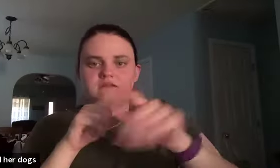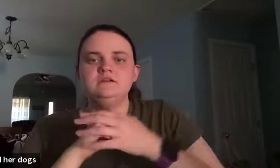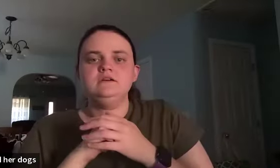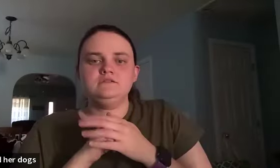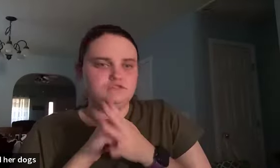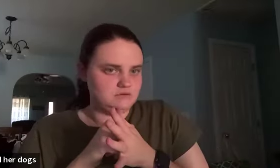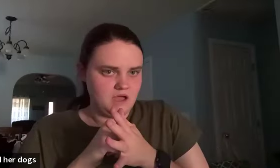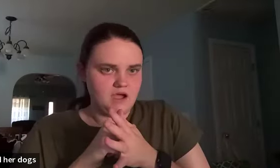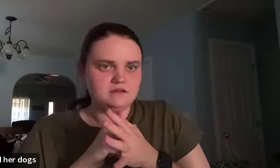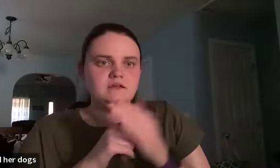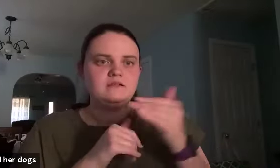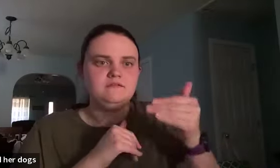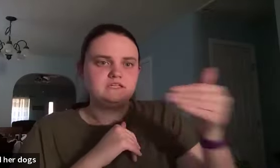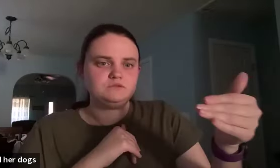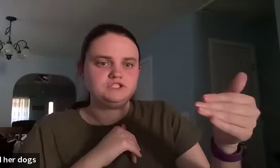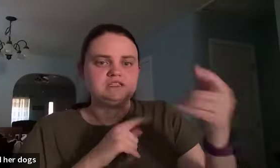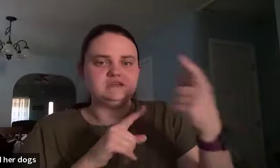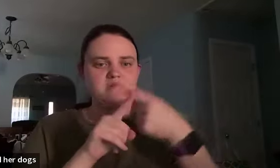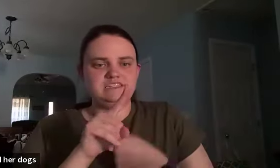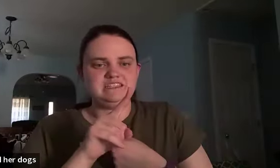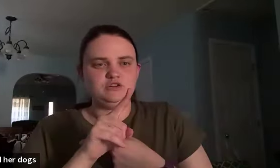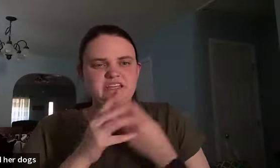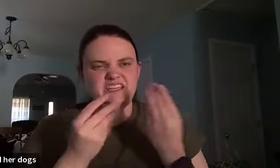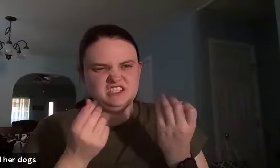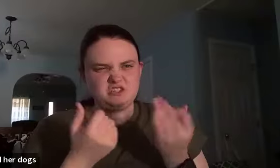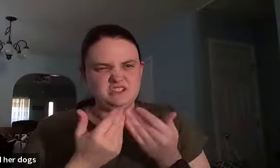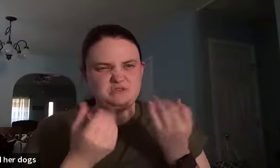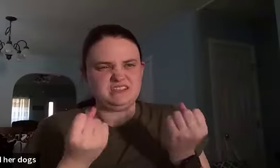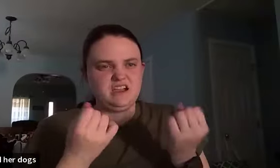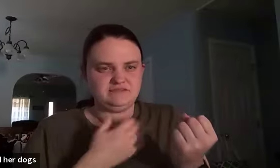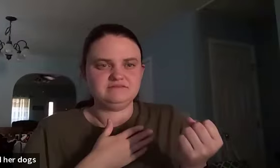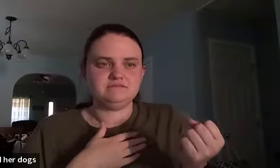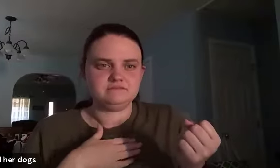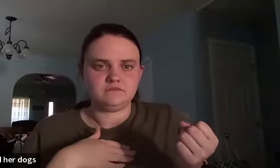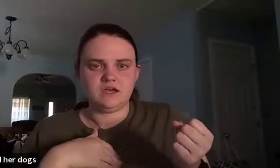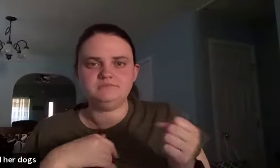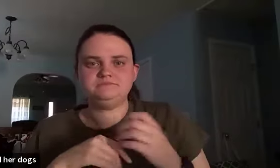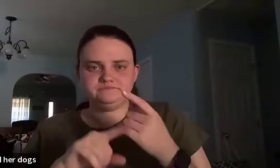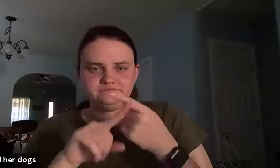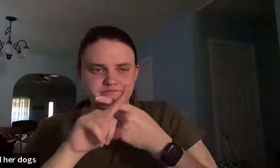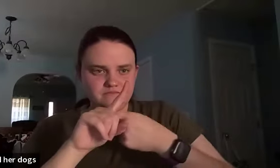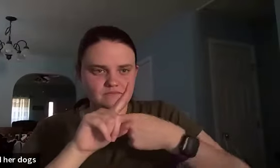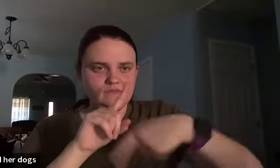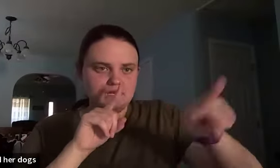that, do that, this one just sometimes is a little bit easier to sign. Okay,